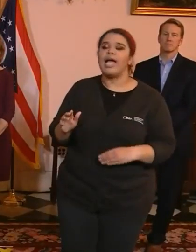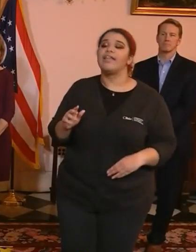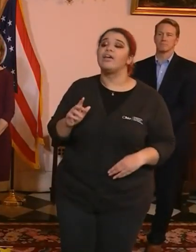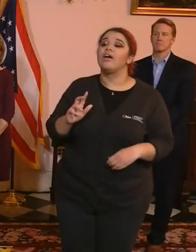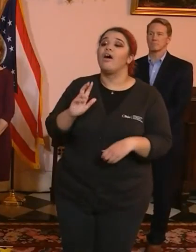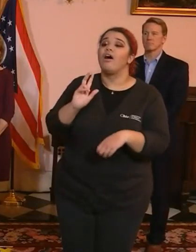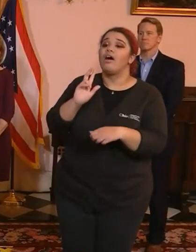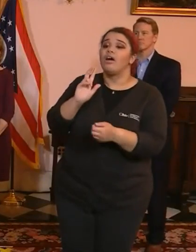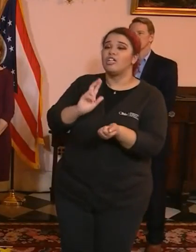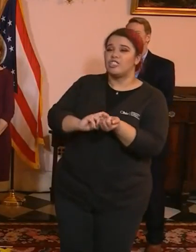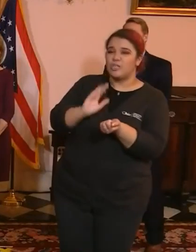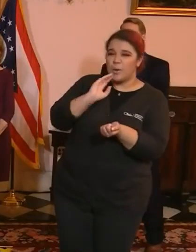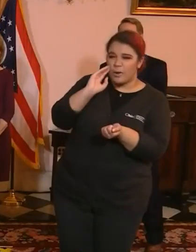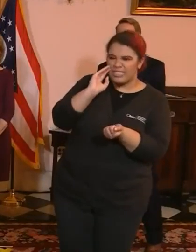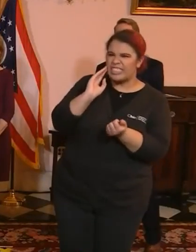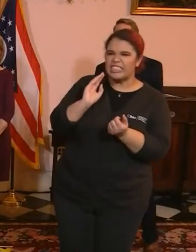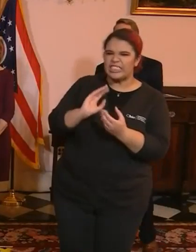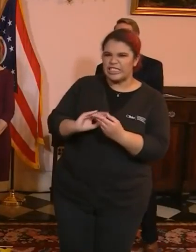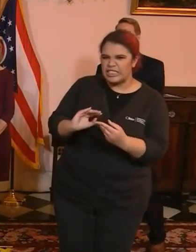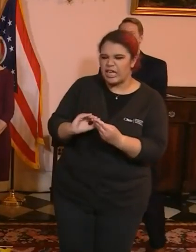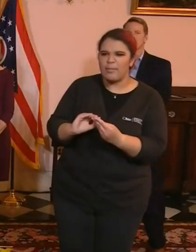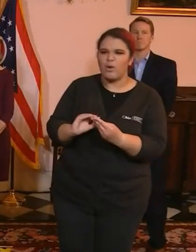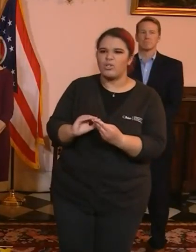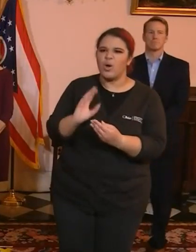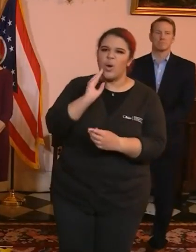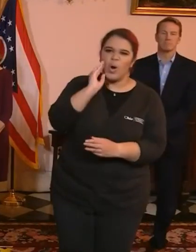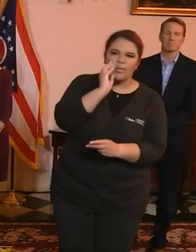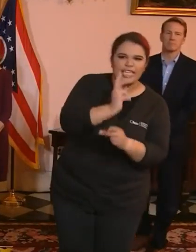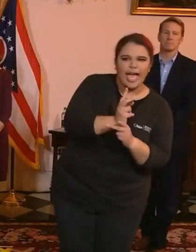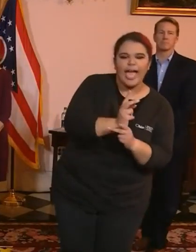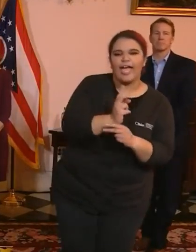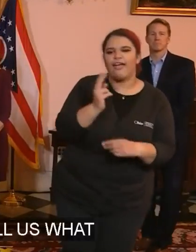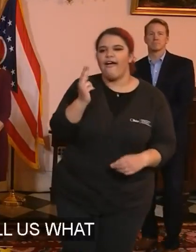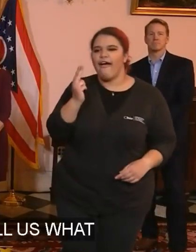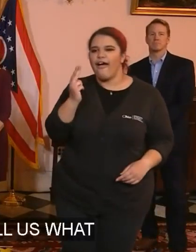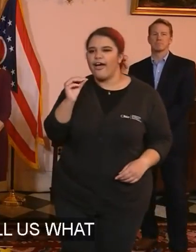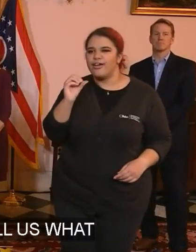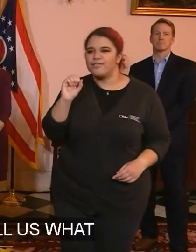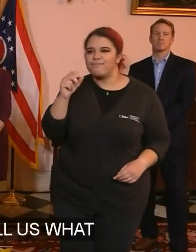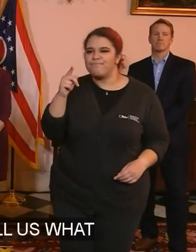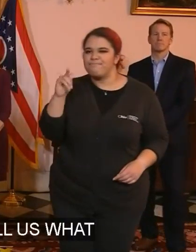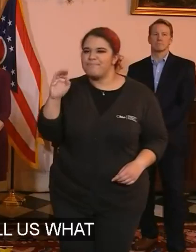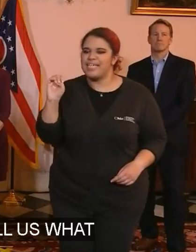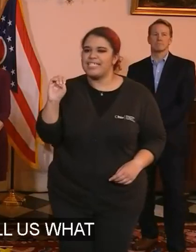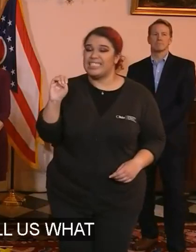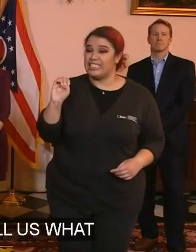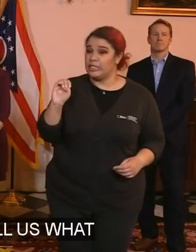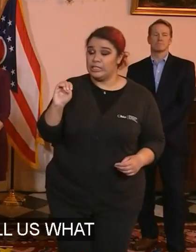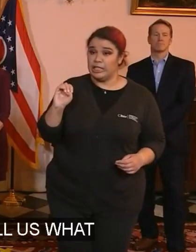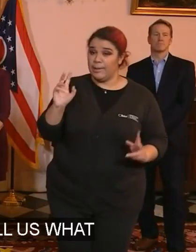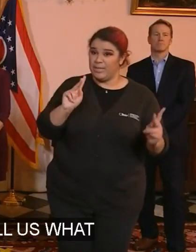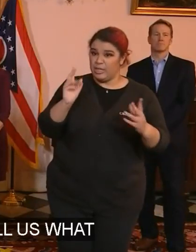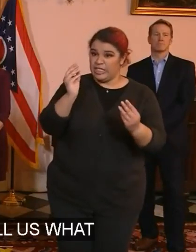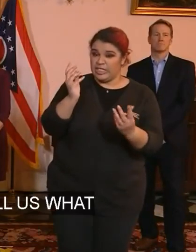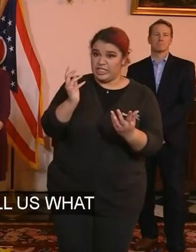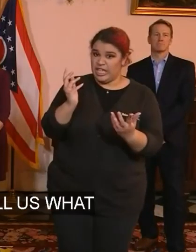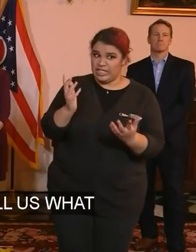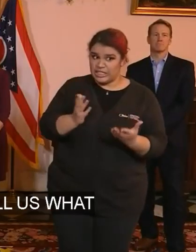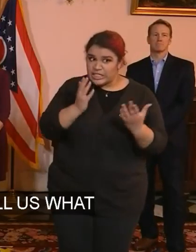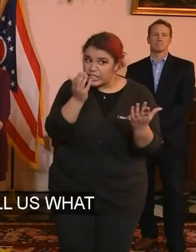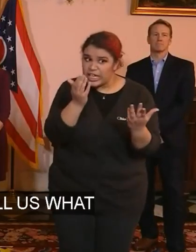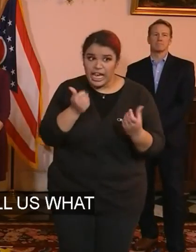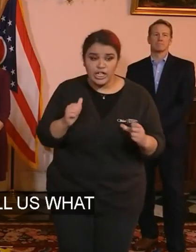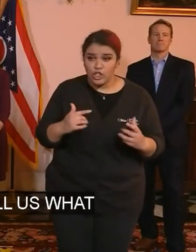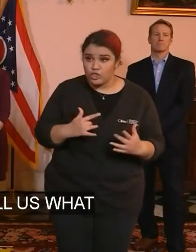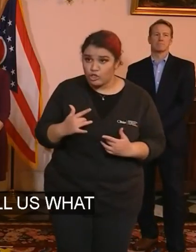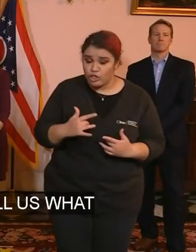us what concerns, if any, they have expressed about that? And then for Dr.